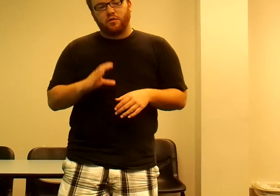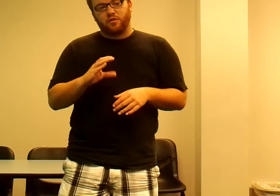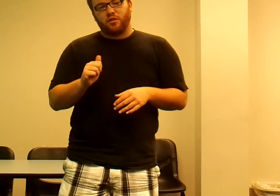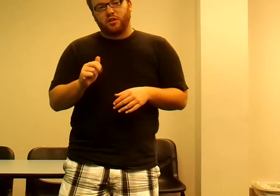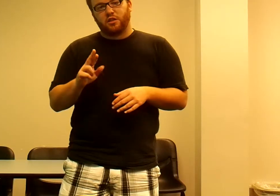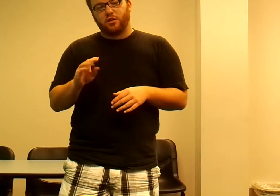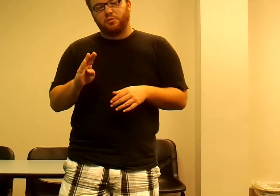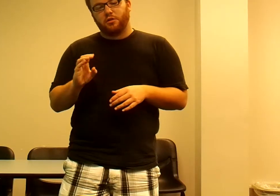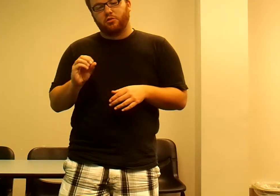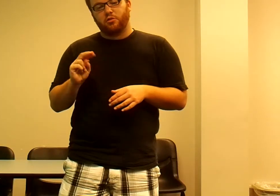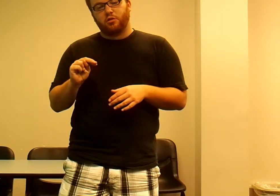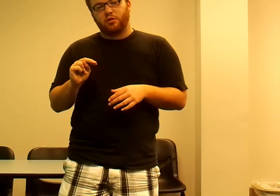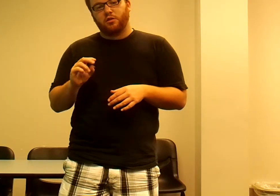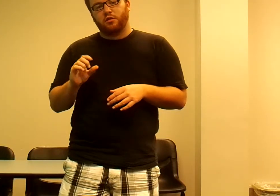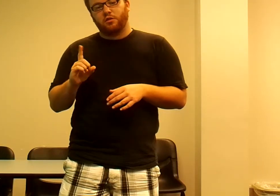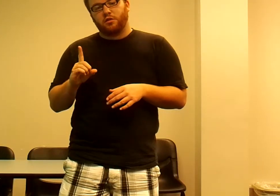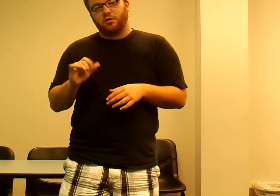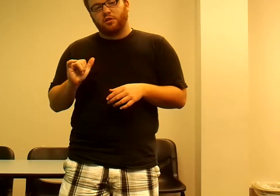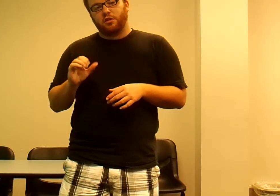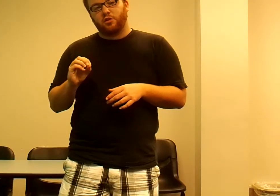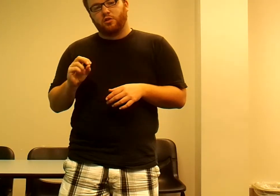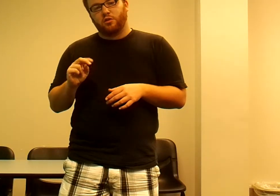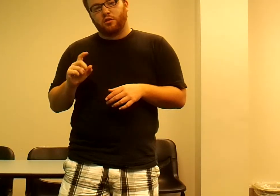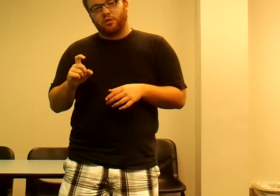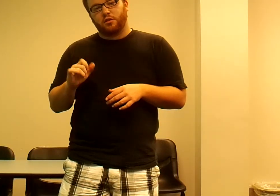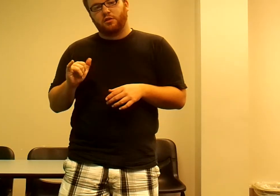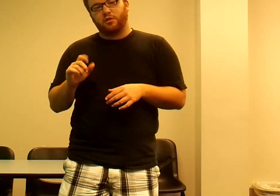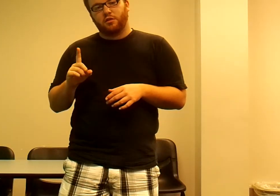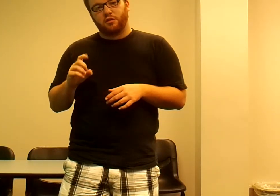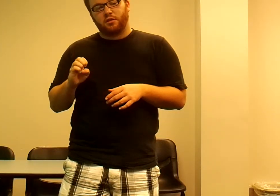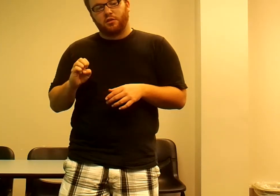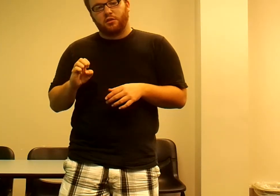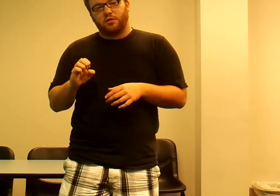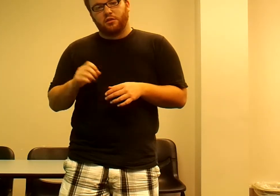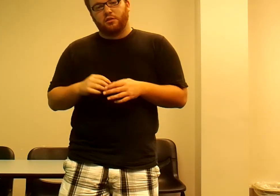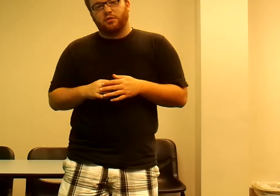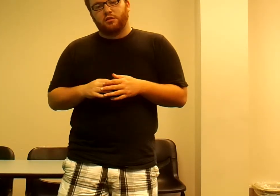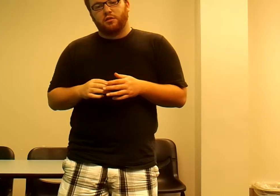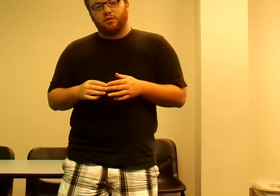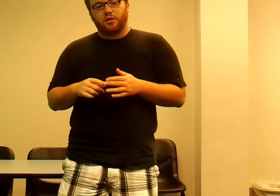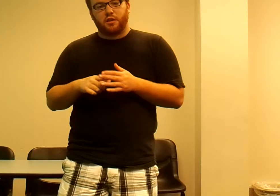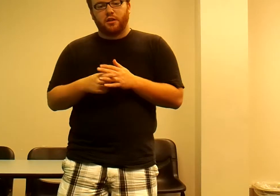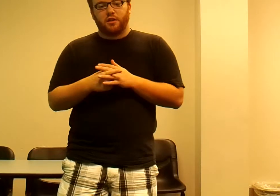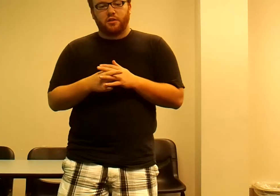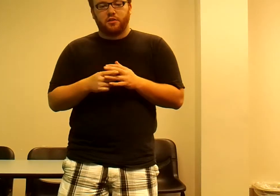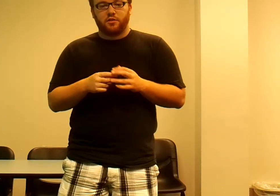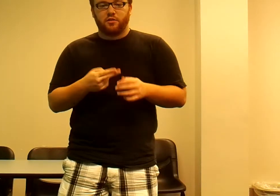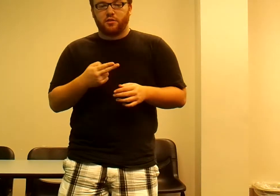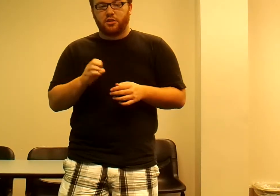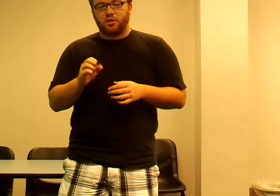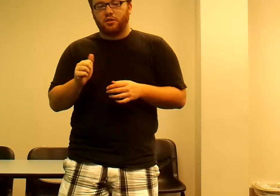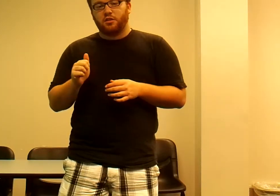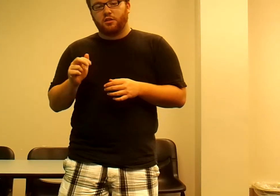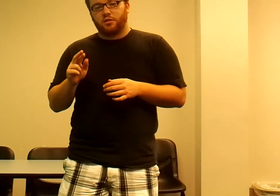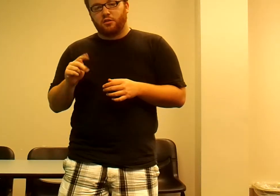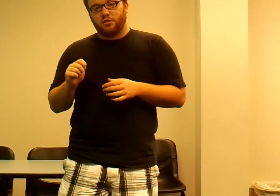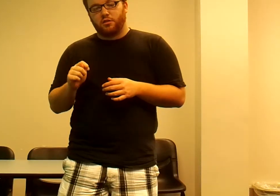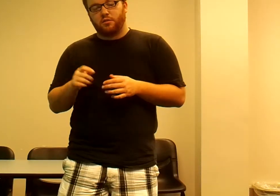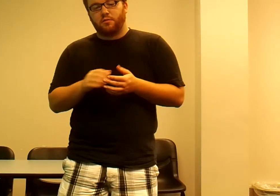blood comes in, and then the heart pumps it through and takes the oxygenated blood and pumps